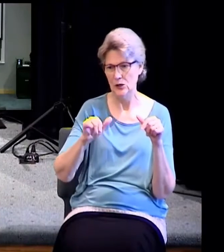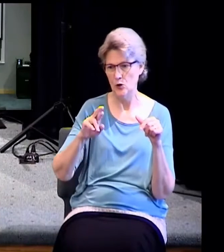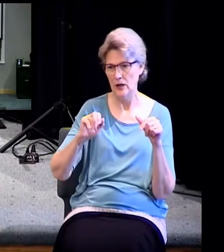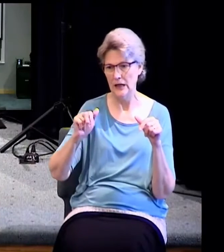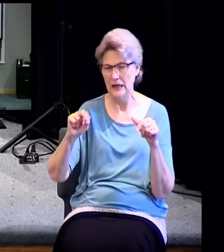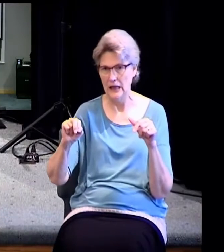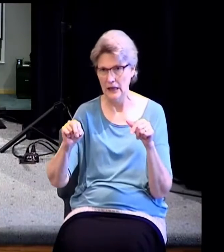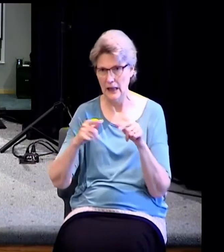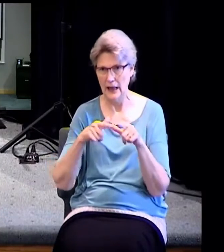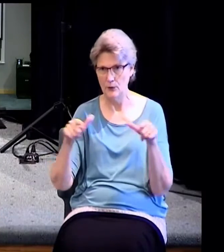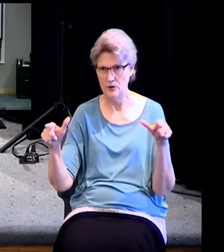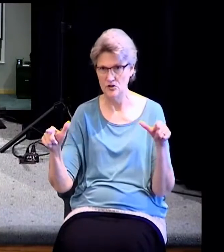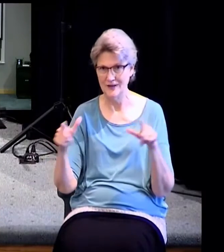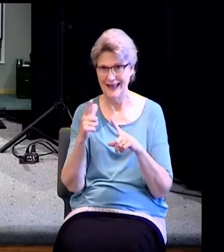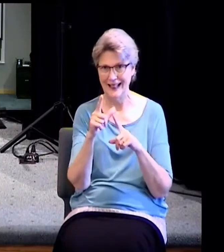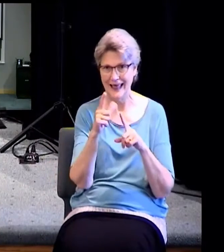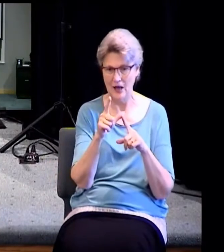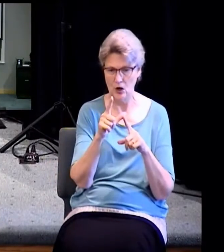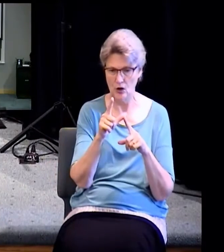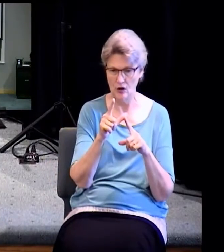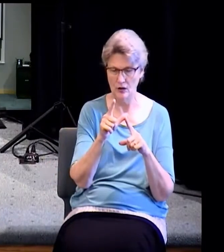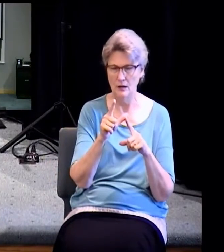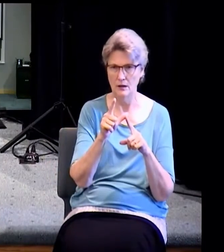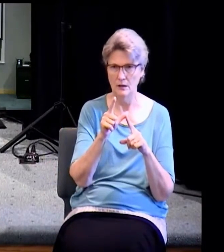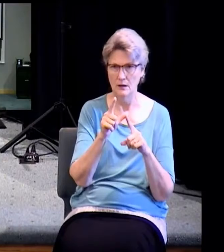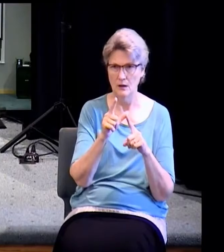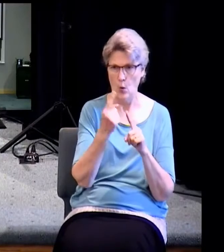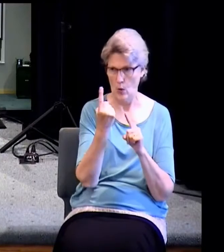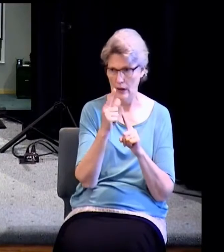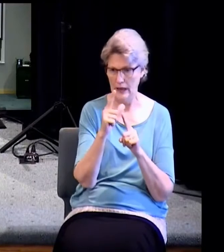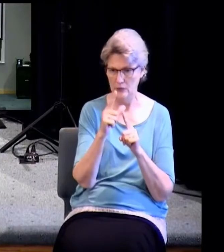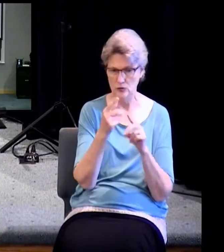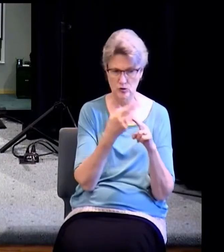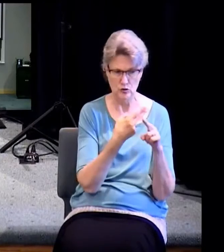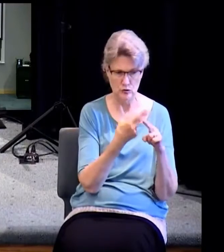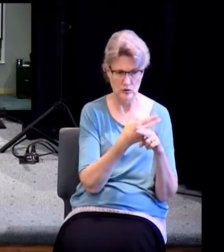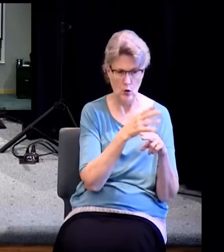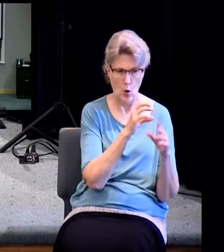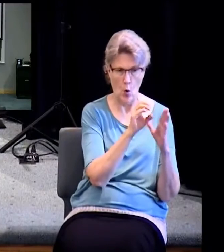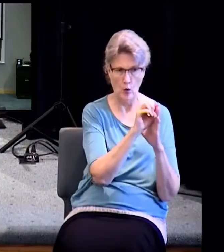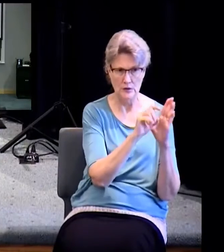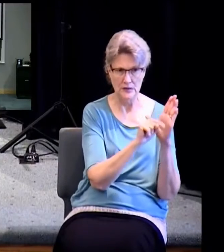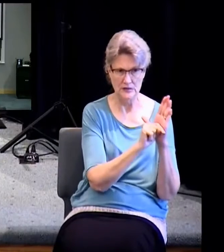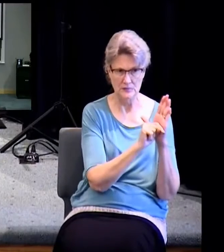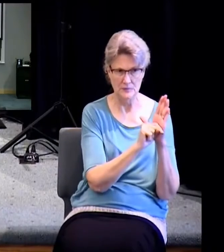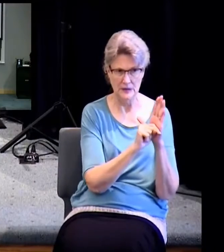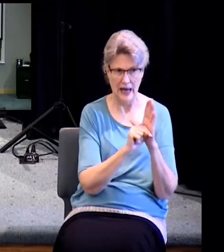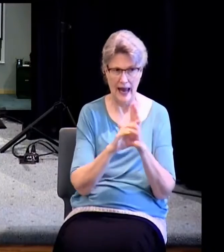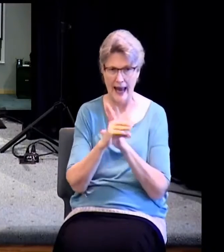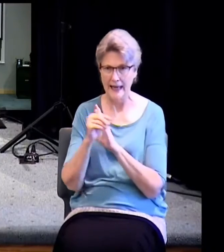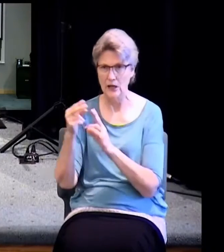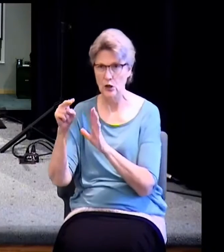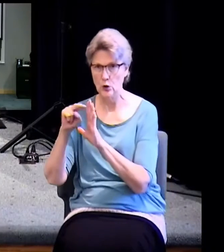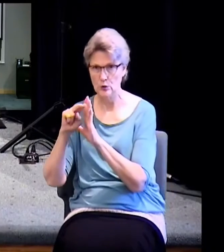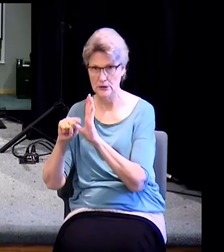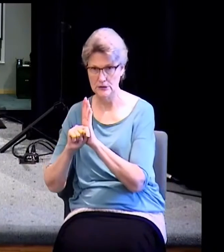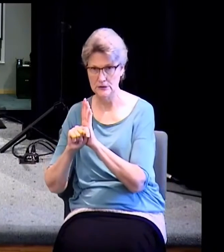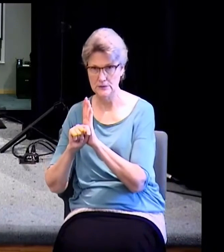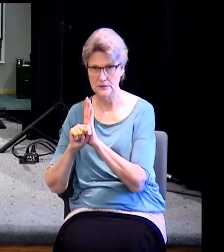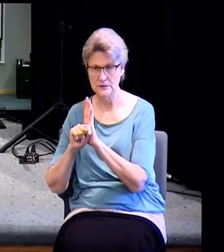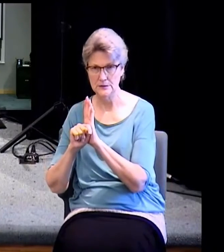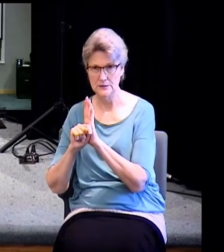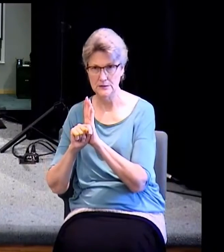sheen, it was used in both the Old Testament and in the New